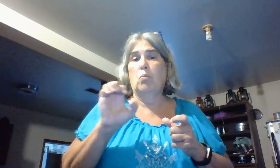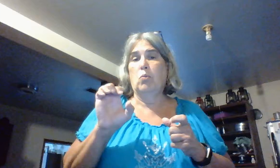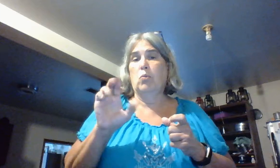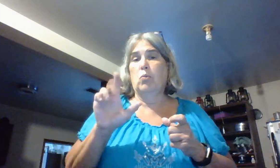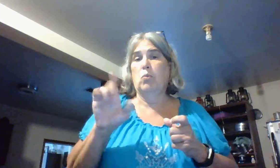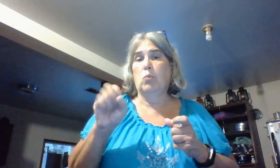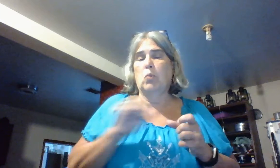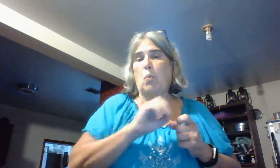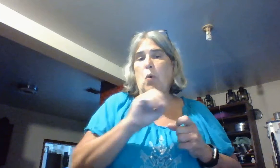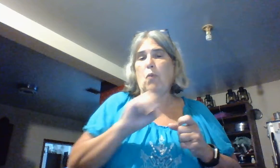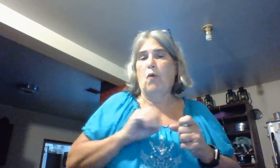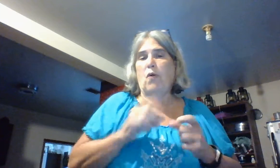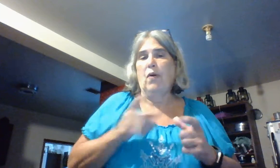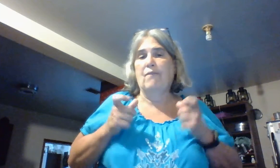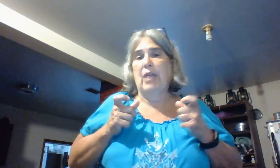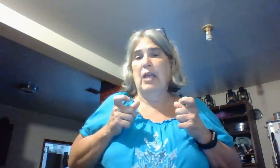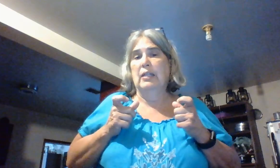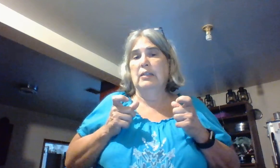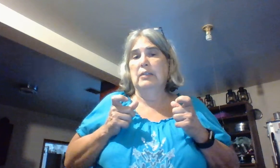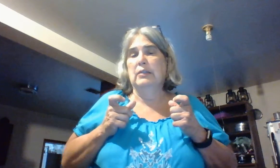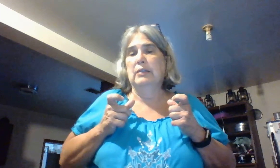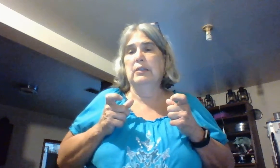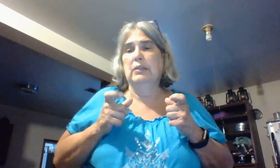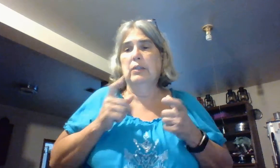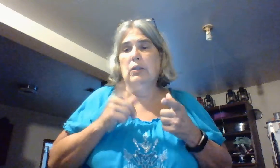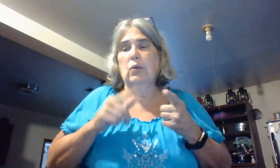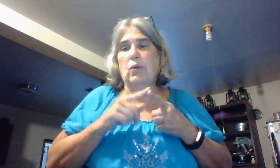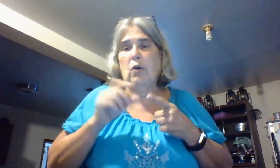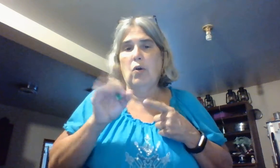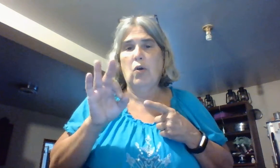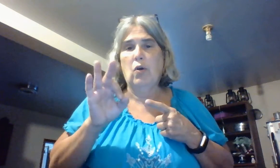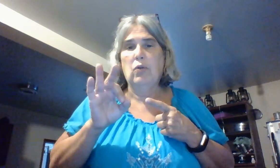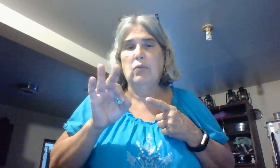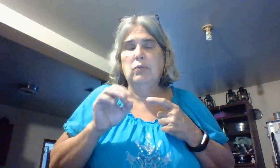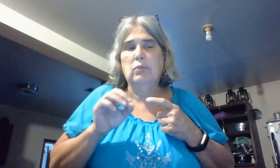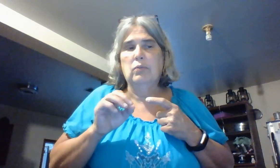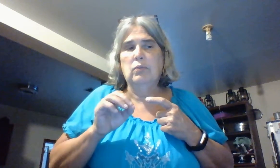get whatever you're trying to get off that plate or get it clean.